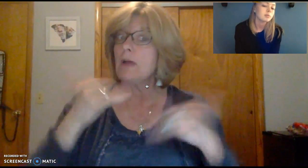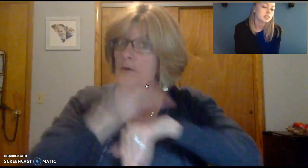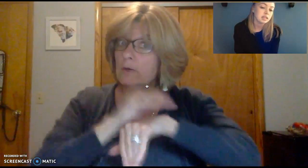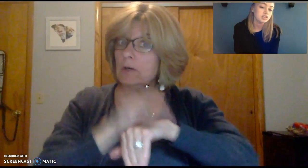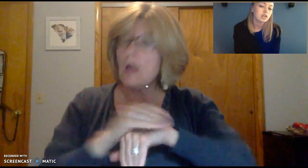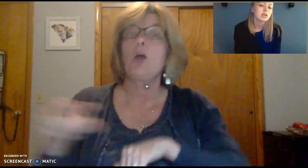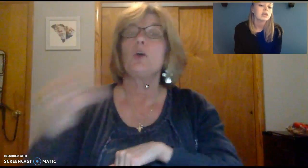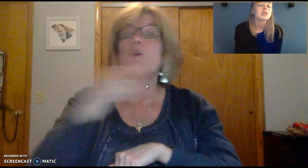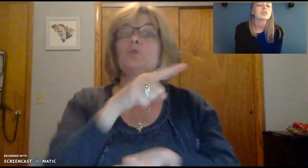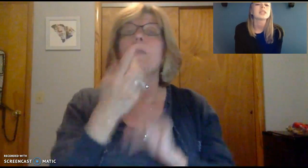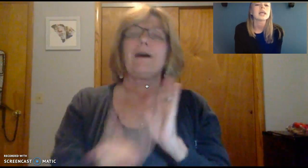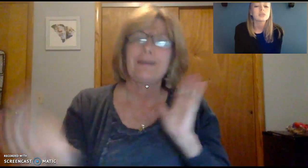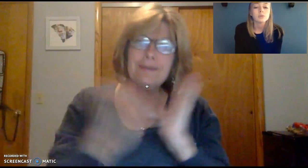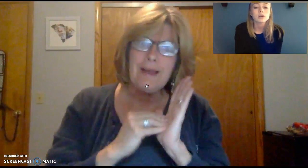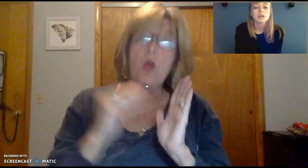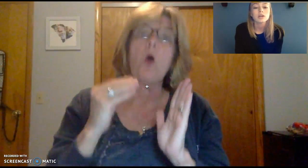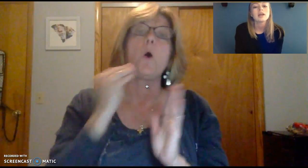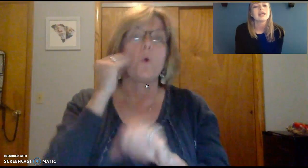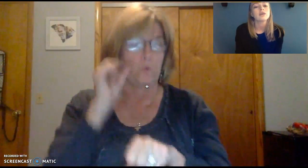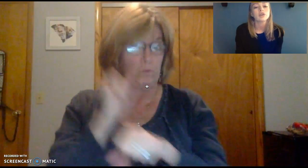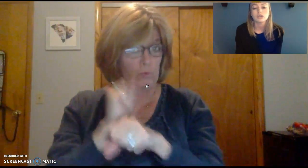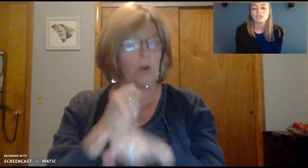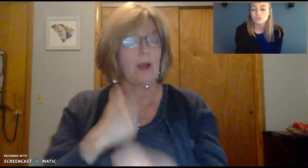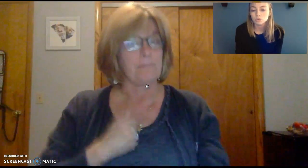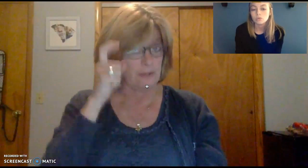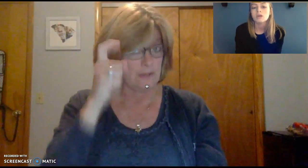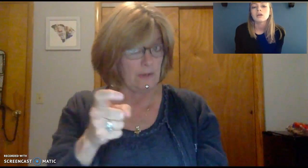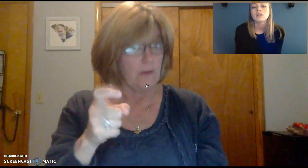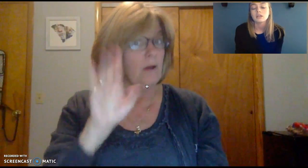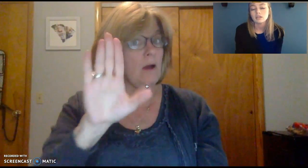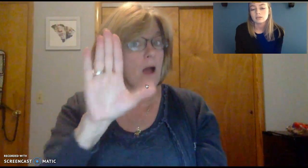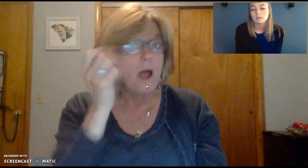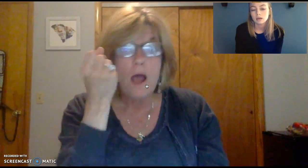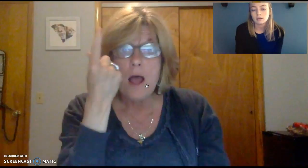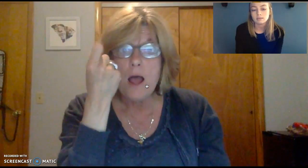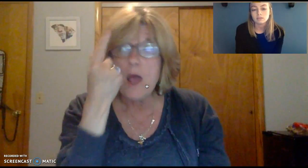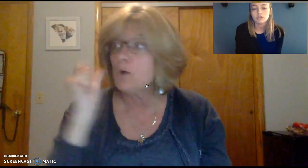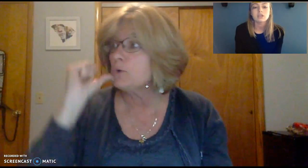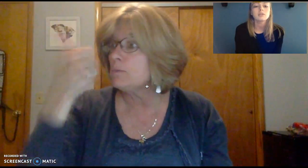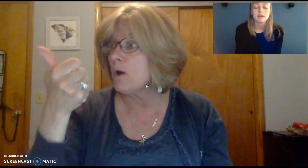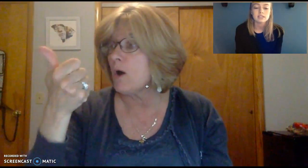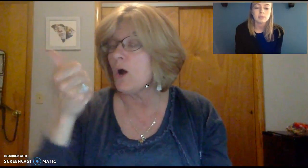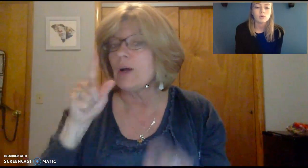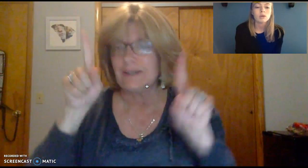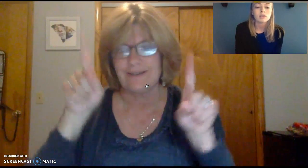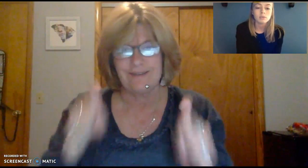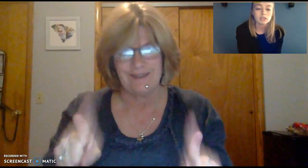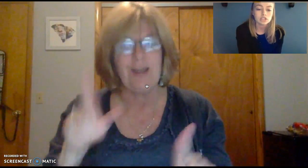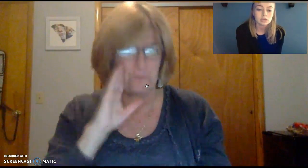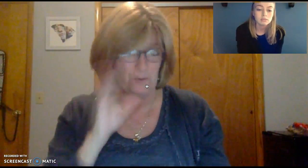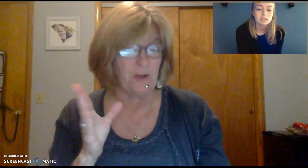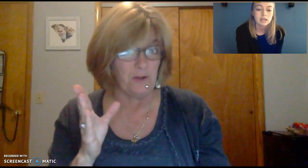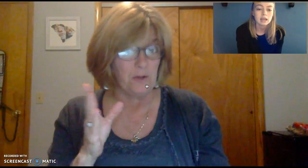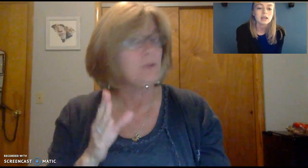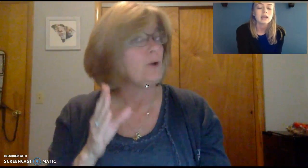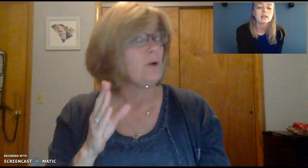keep a percentage. So tonight's homework, you're going to you're going to have the same homework of